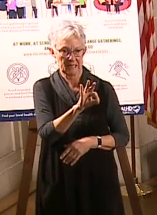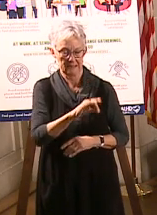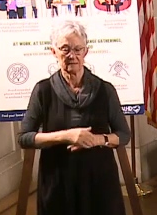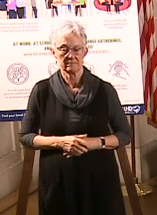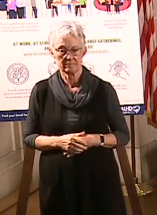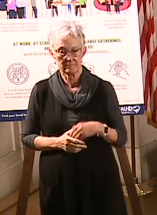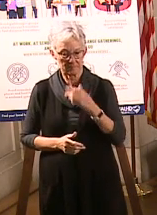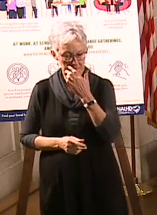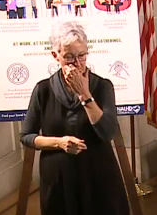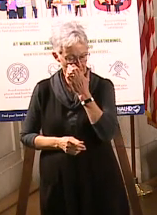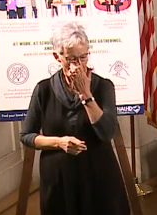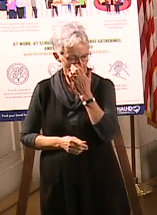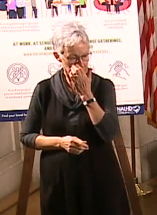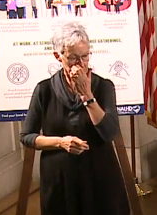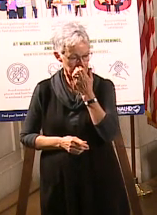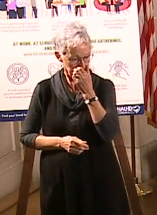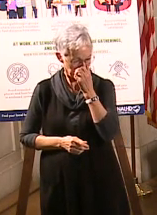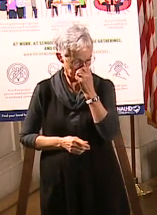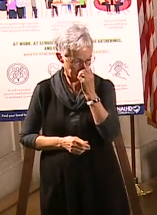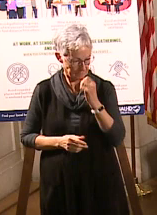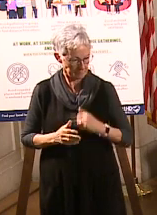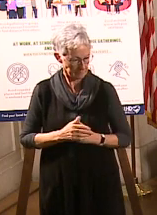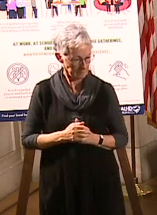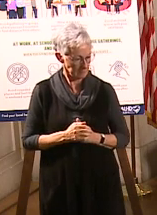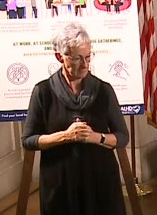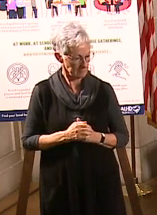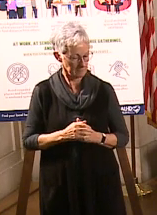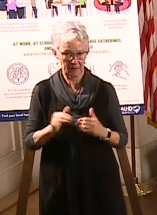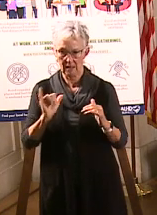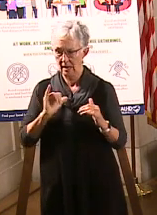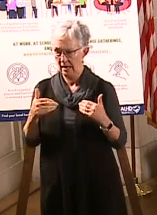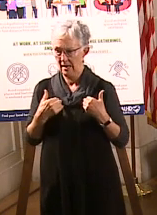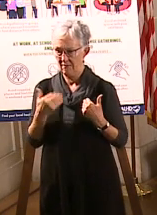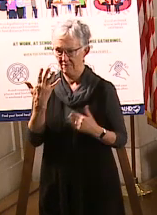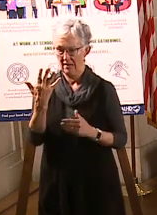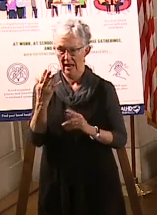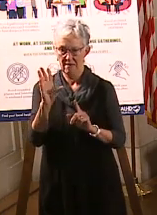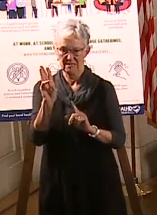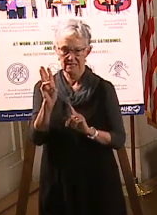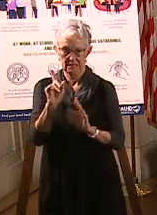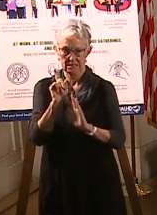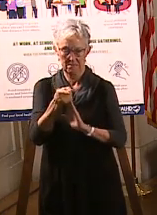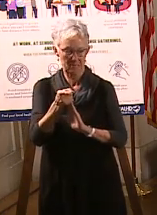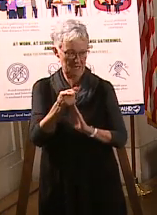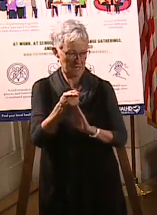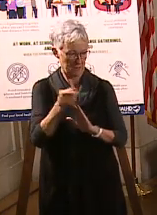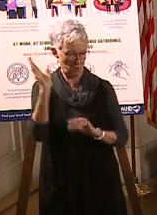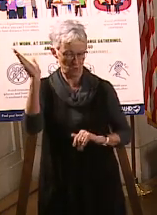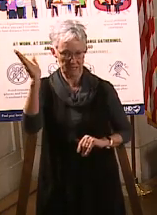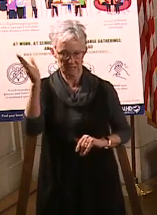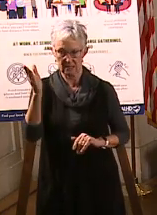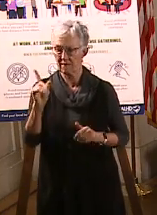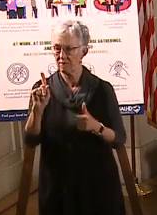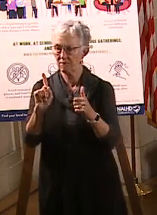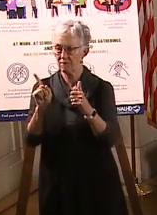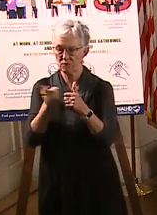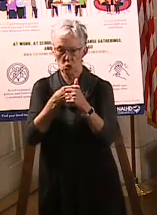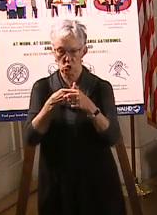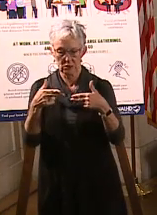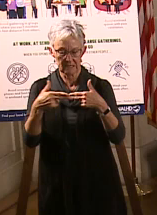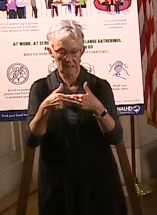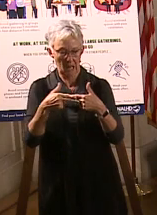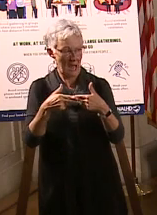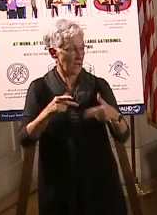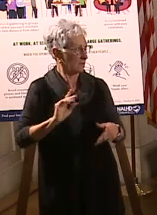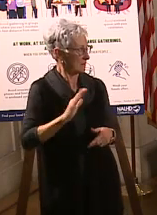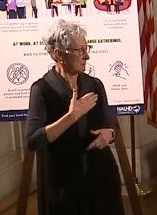this? Sure. I have about a 5-6 minute presentation here, and Ryan, if you could go to the first slide for me.